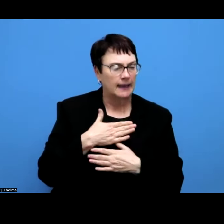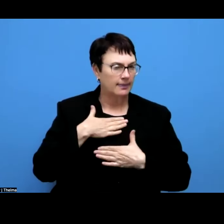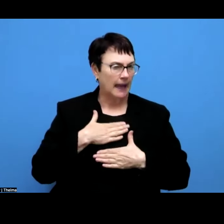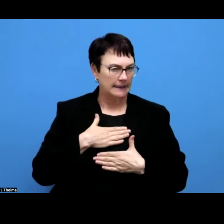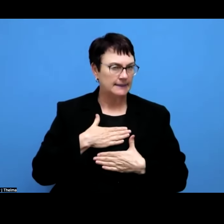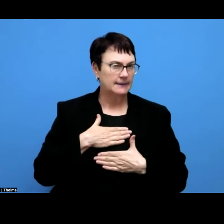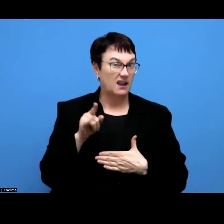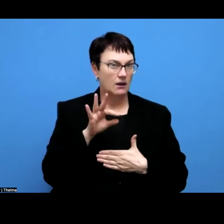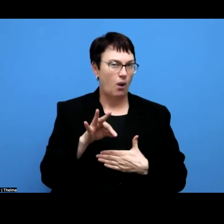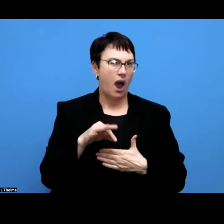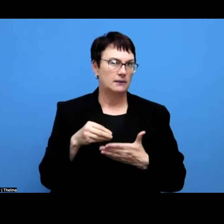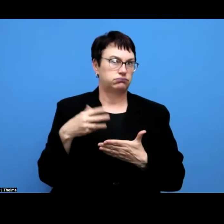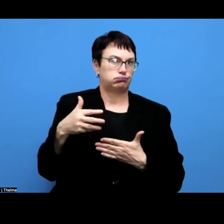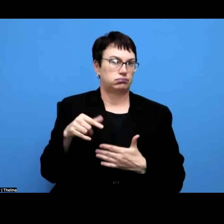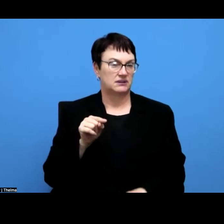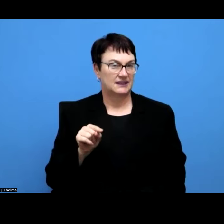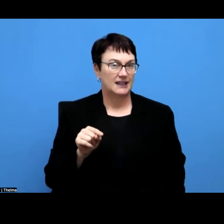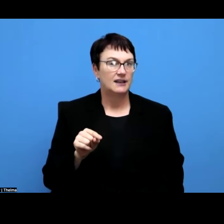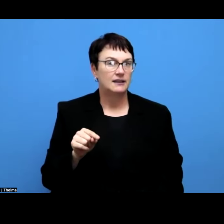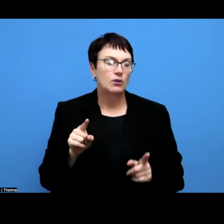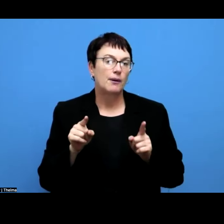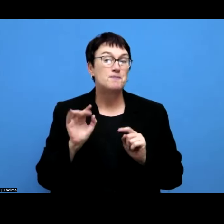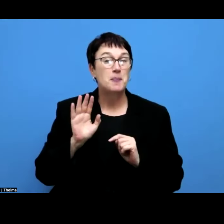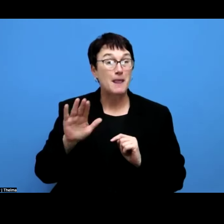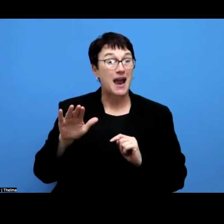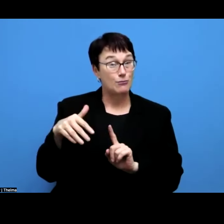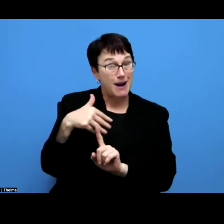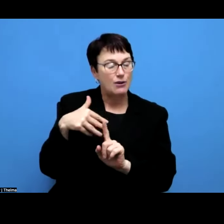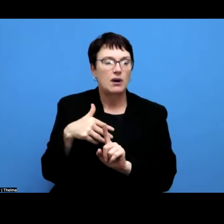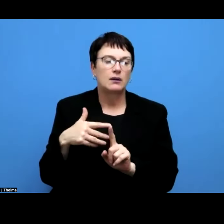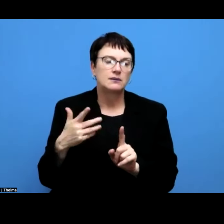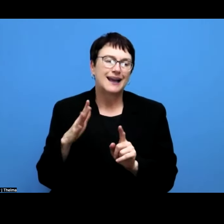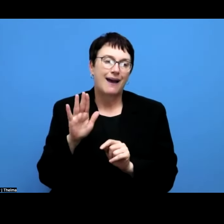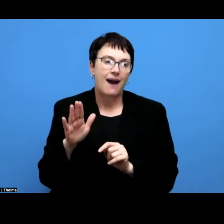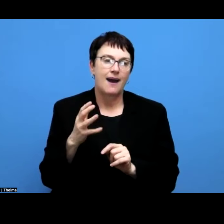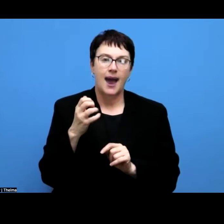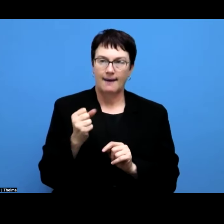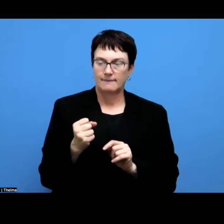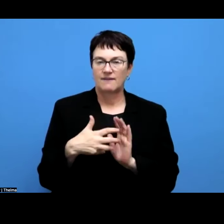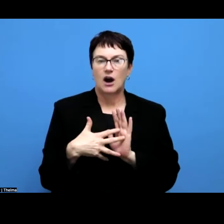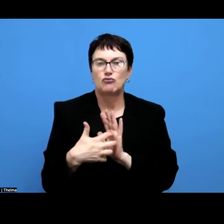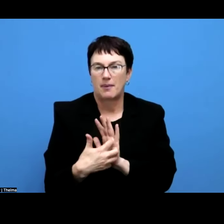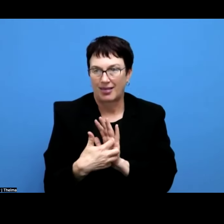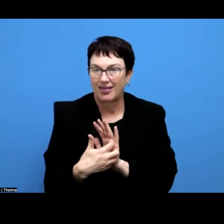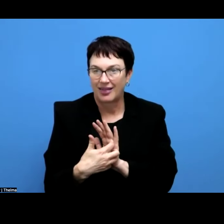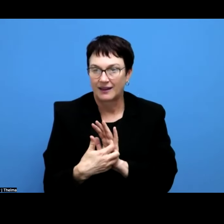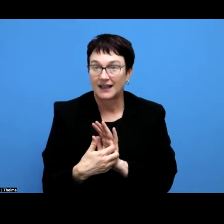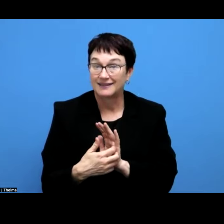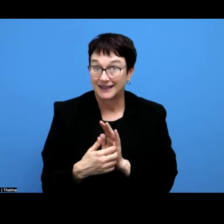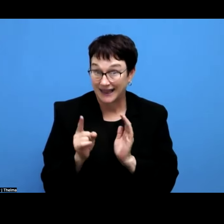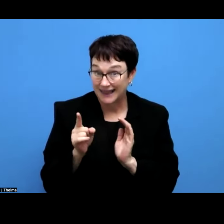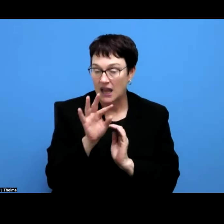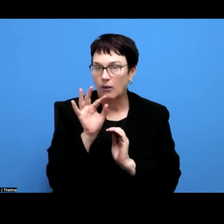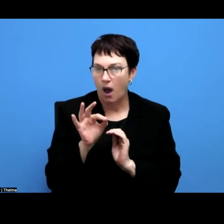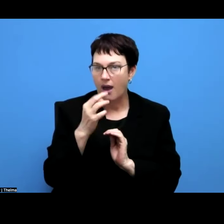are vulnerable. And so that is why the government has considered, even after putting the act in